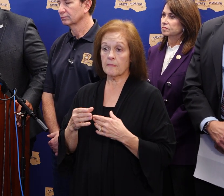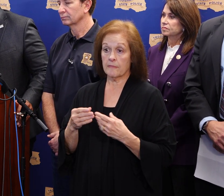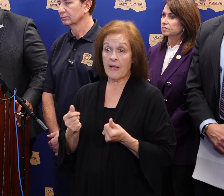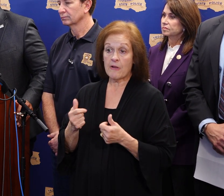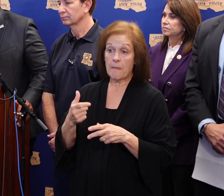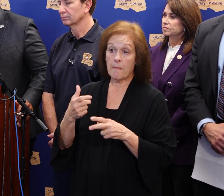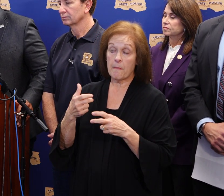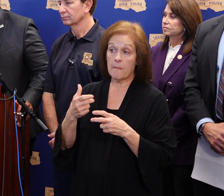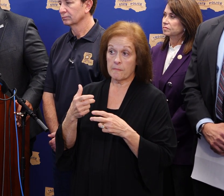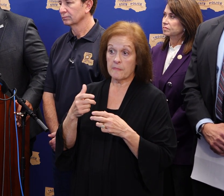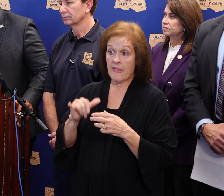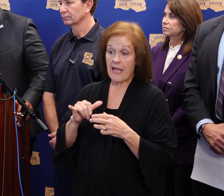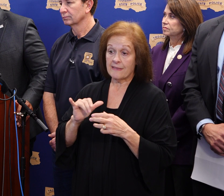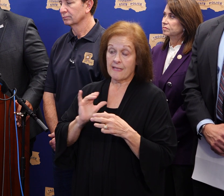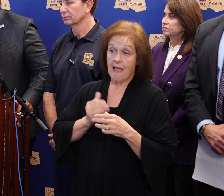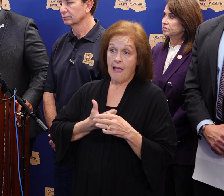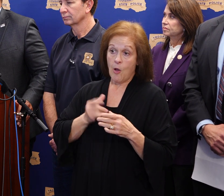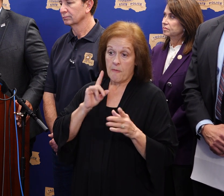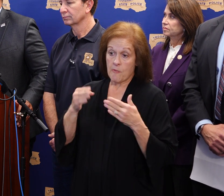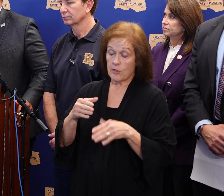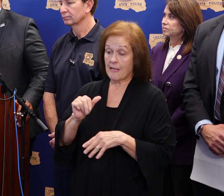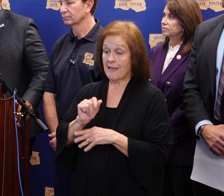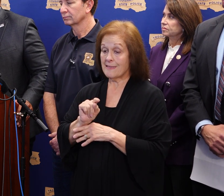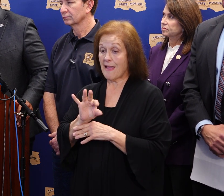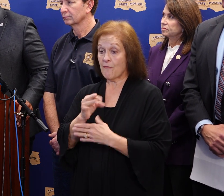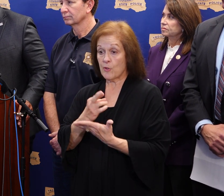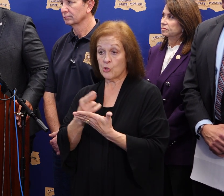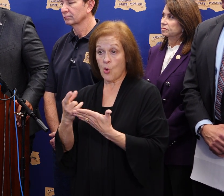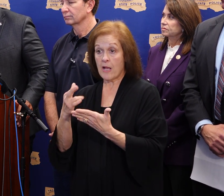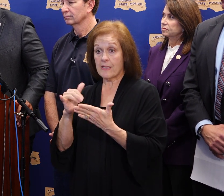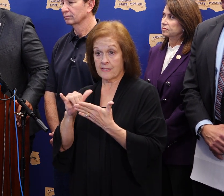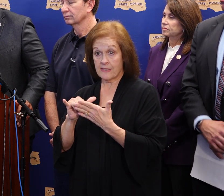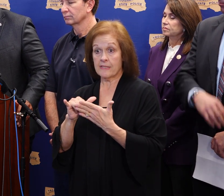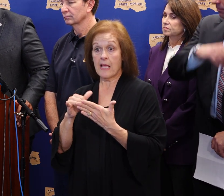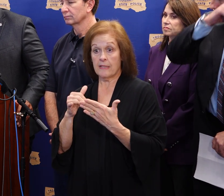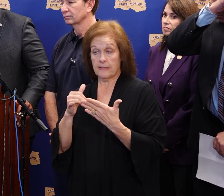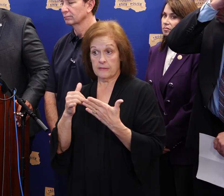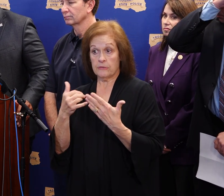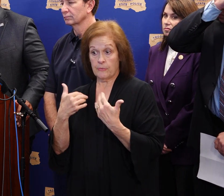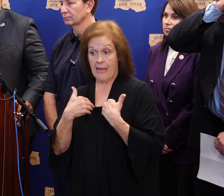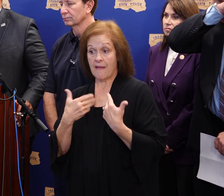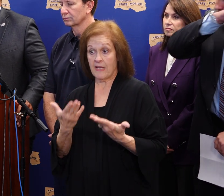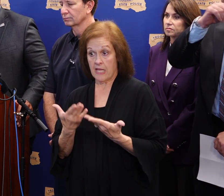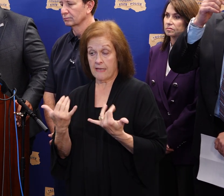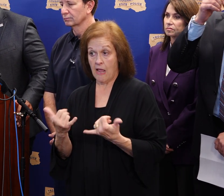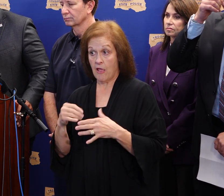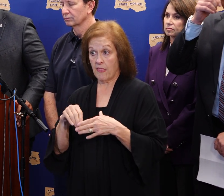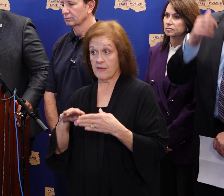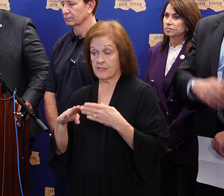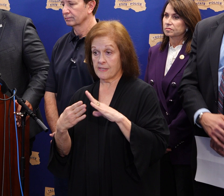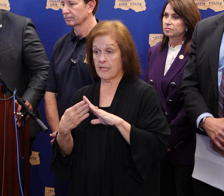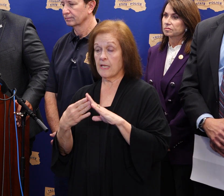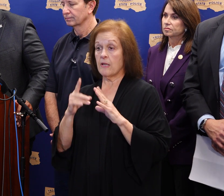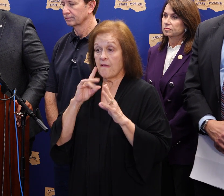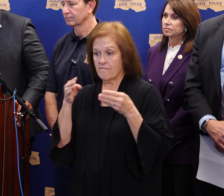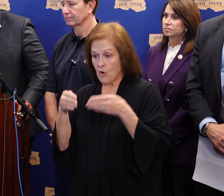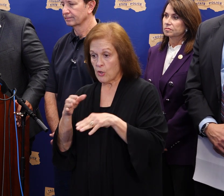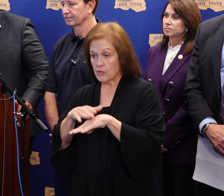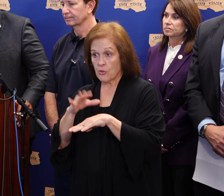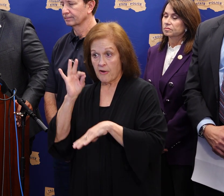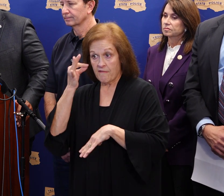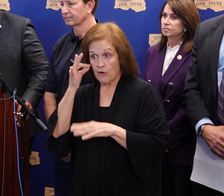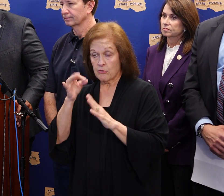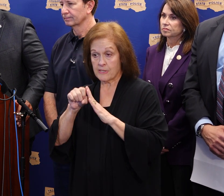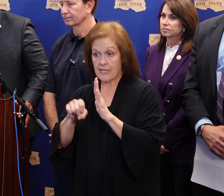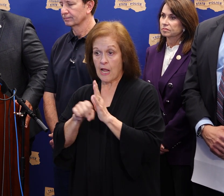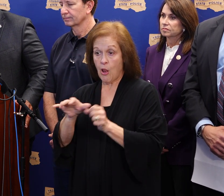is the focus of this investigation. ATF resources that have been brought to bear to the city and to focus with our federal, state, and